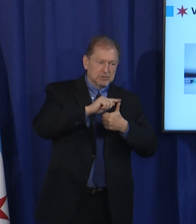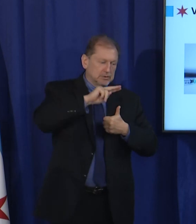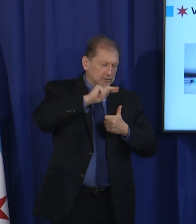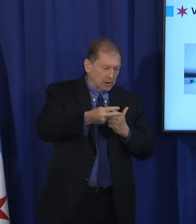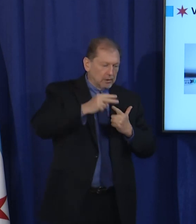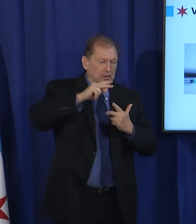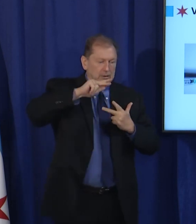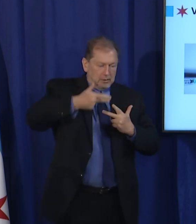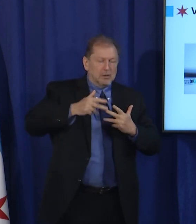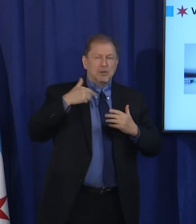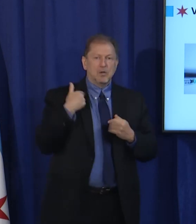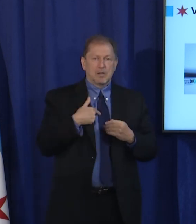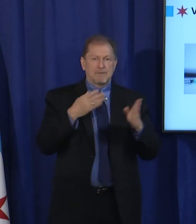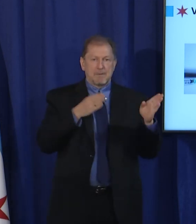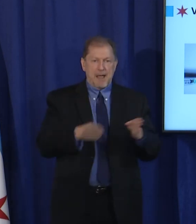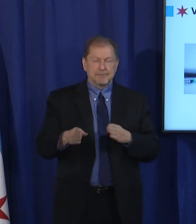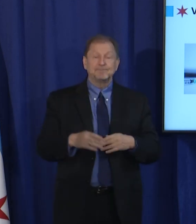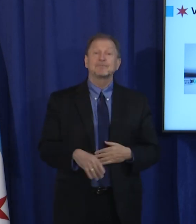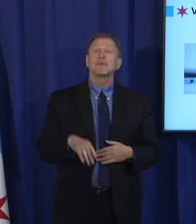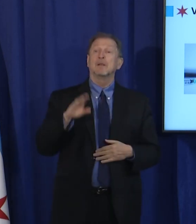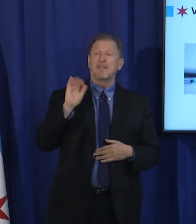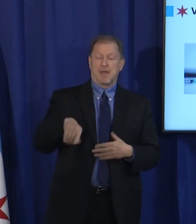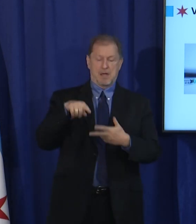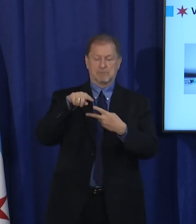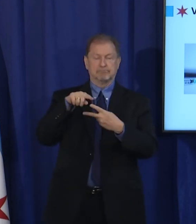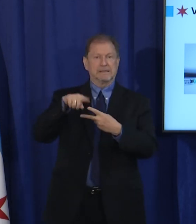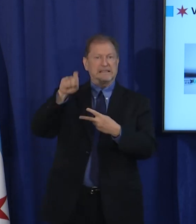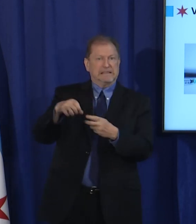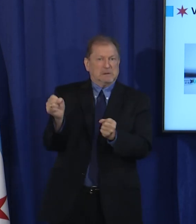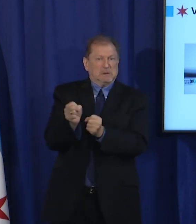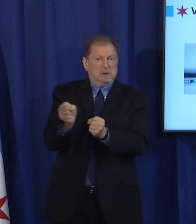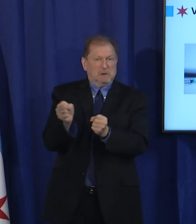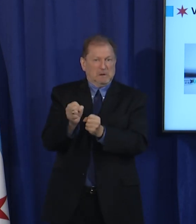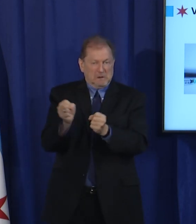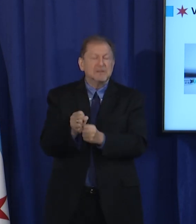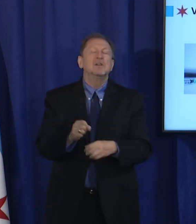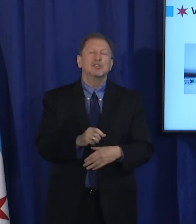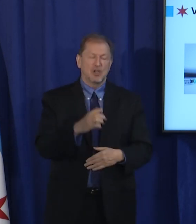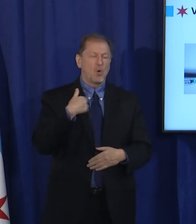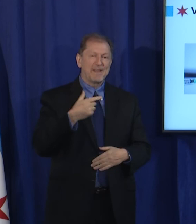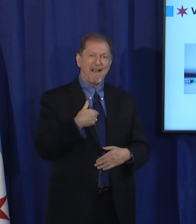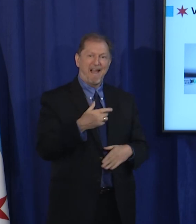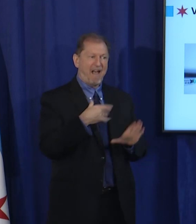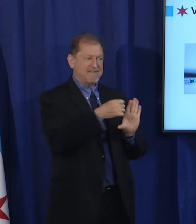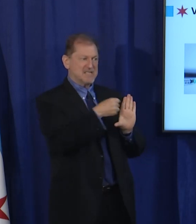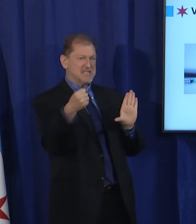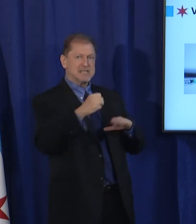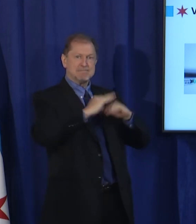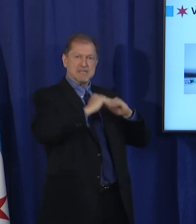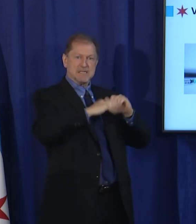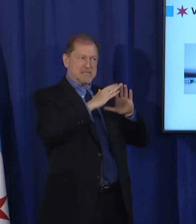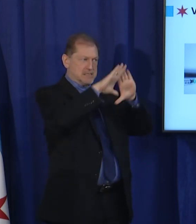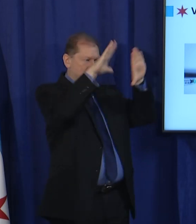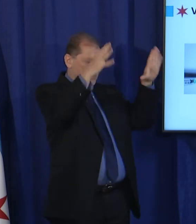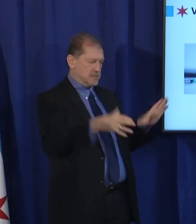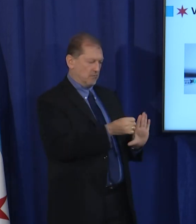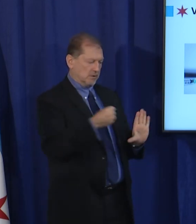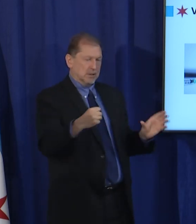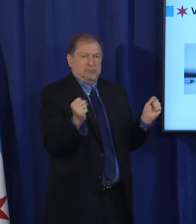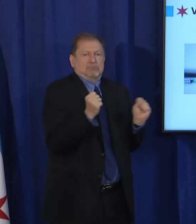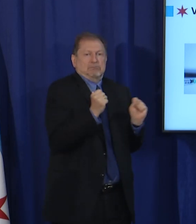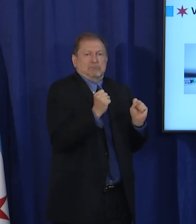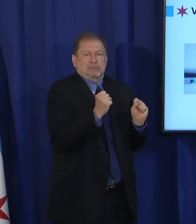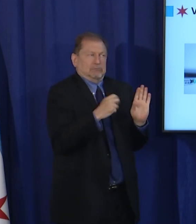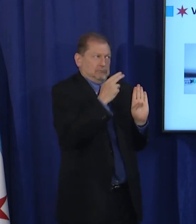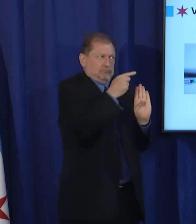the ultra-cold storage capacity at the Chicago Department of Public Health. We're working with multiple hospitals that also